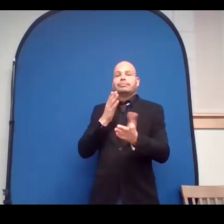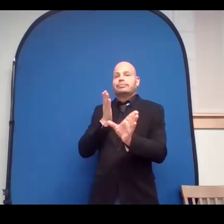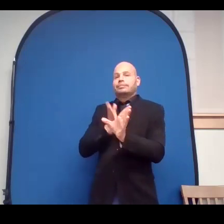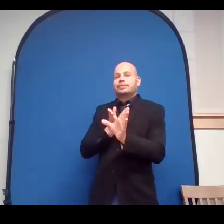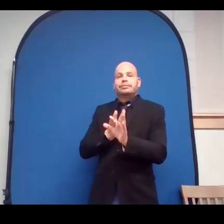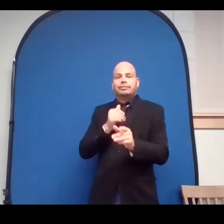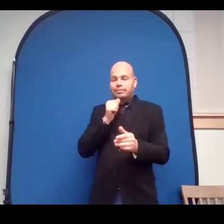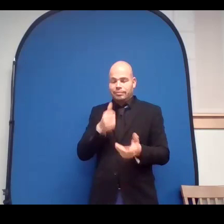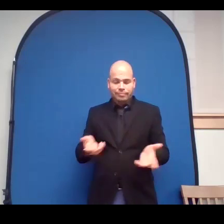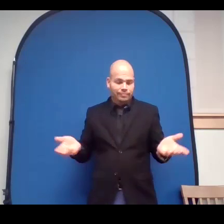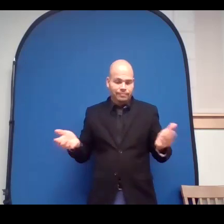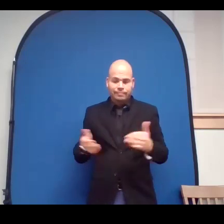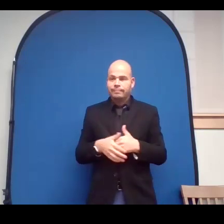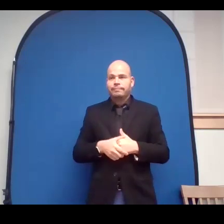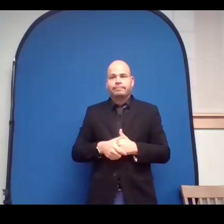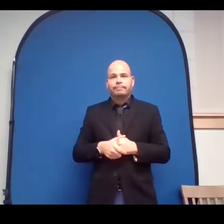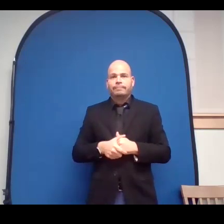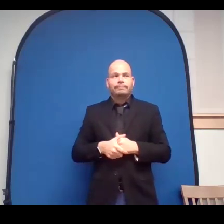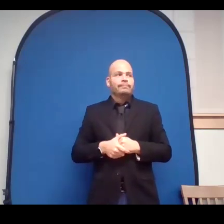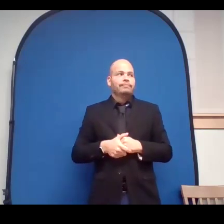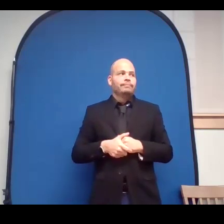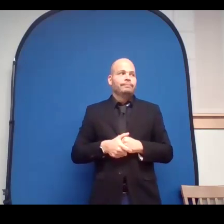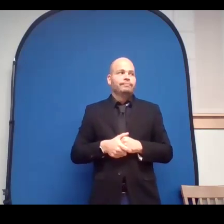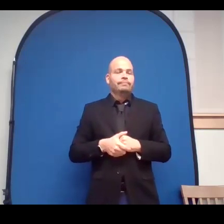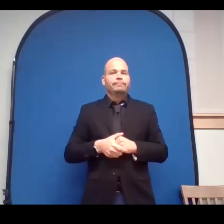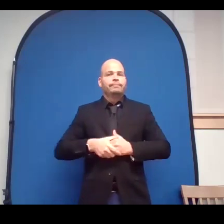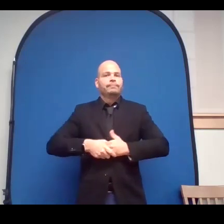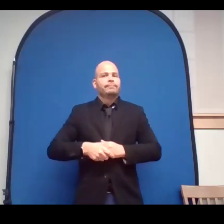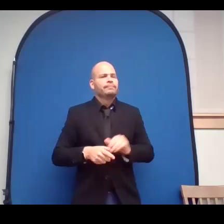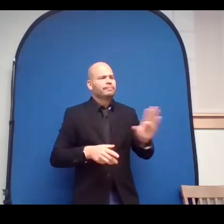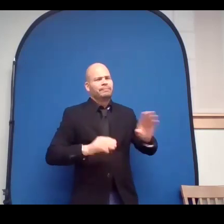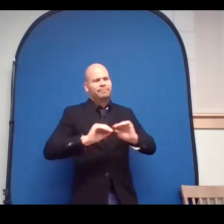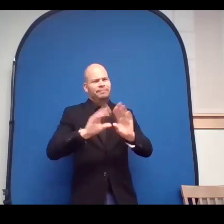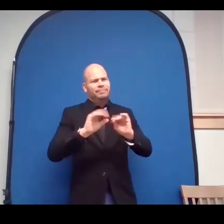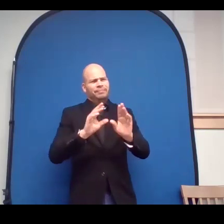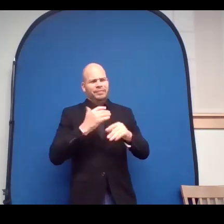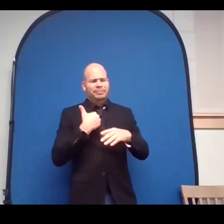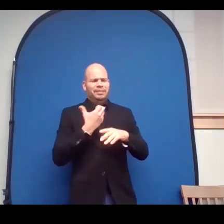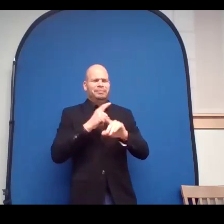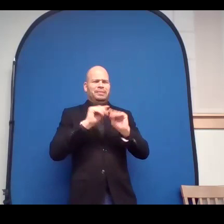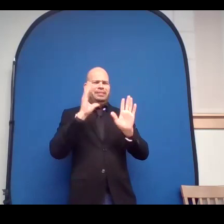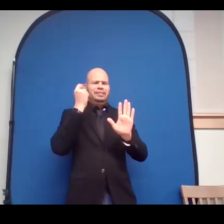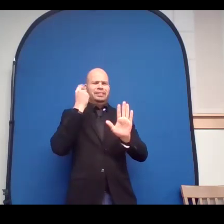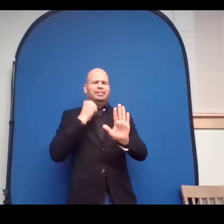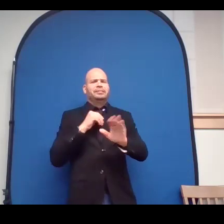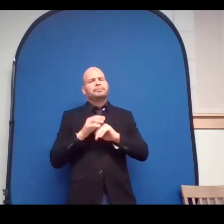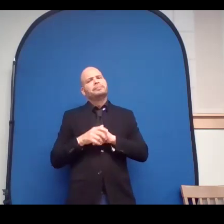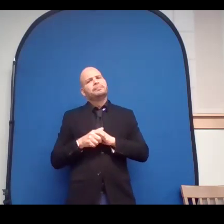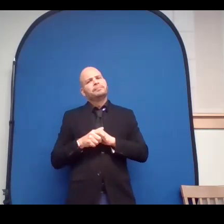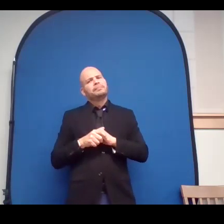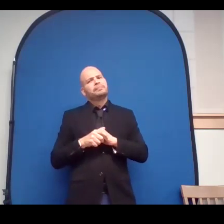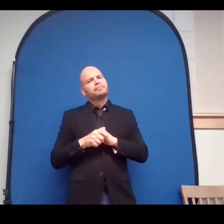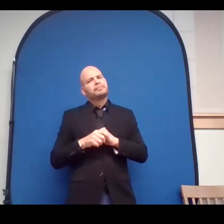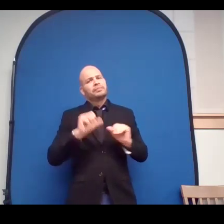So, and just to make sure I understand, do you think that Sergeant Hodgson was the source